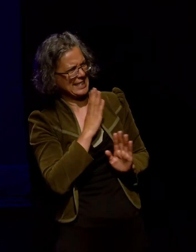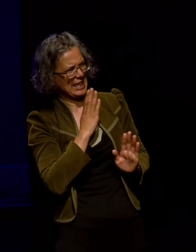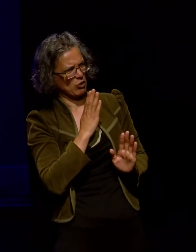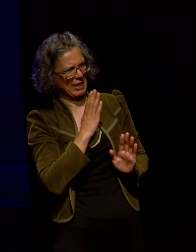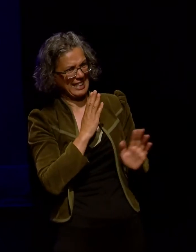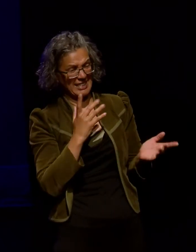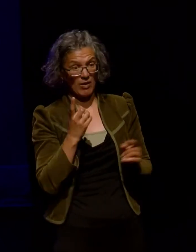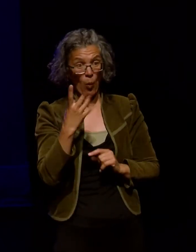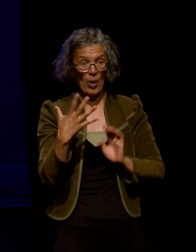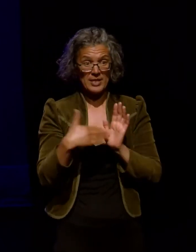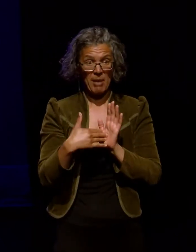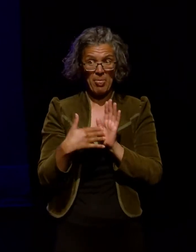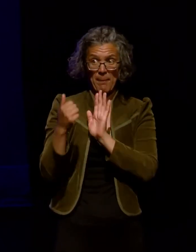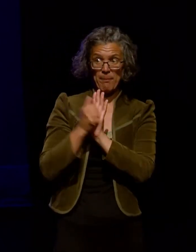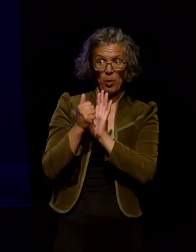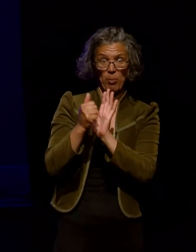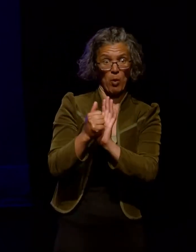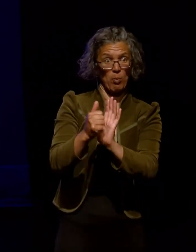give talks about them.